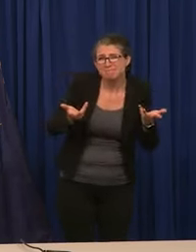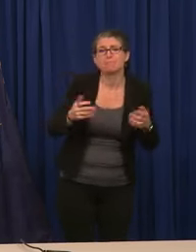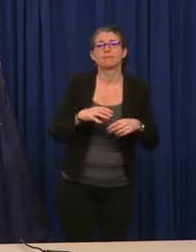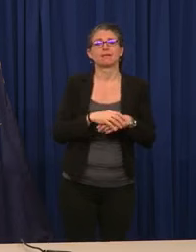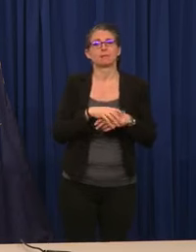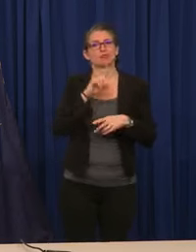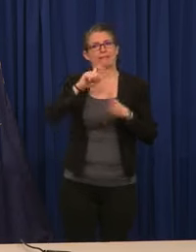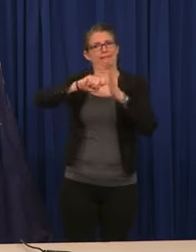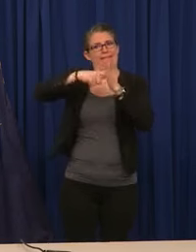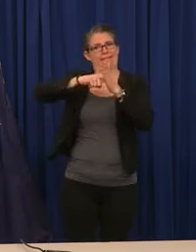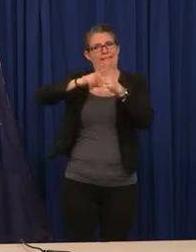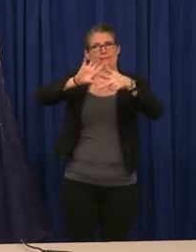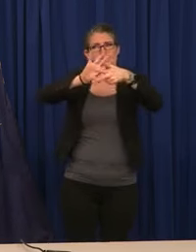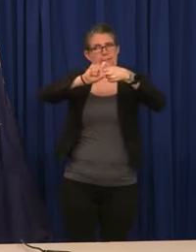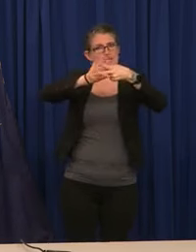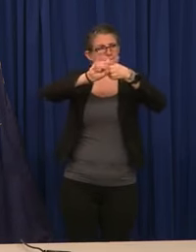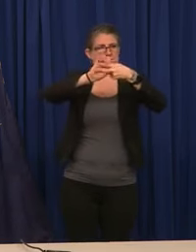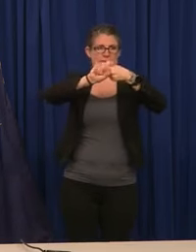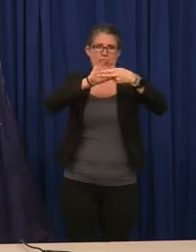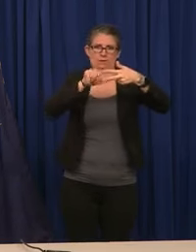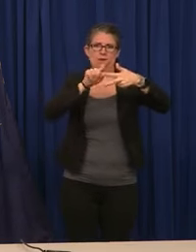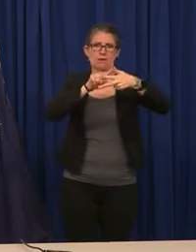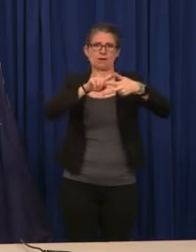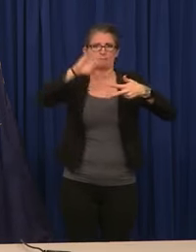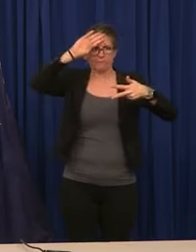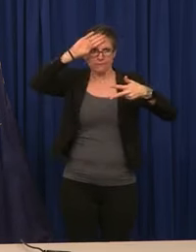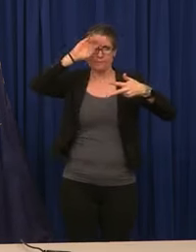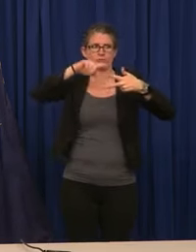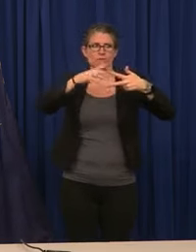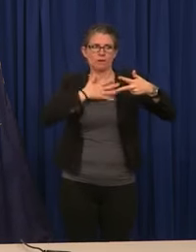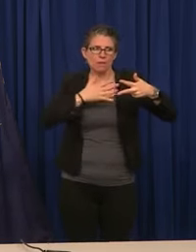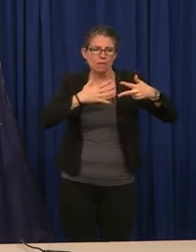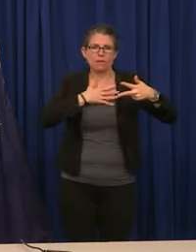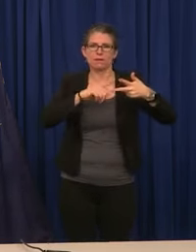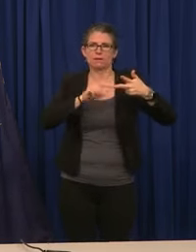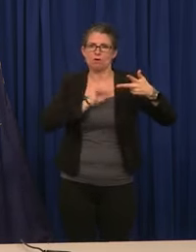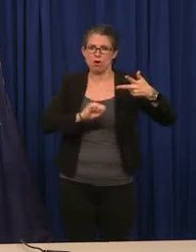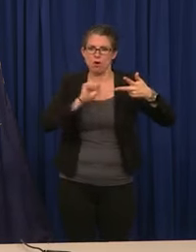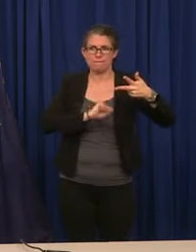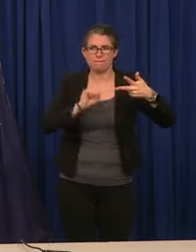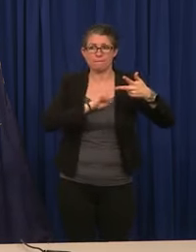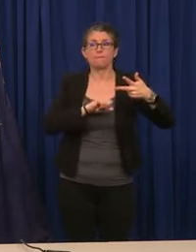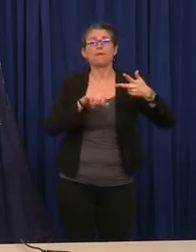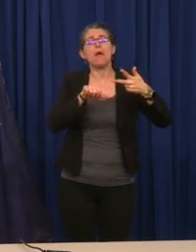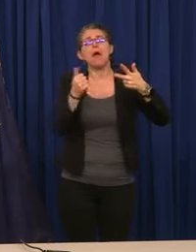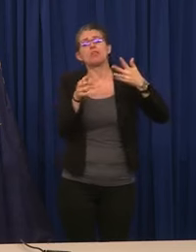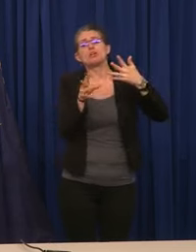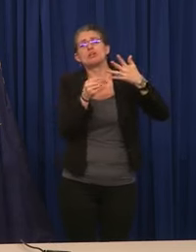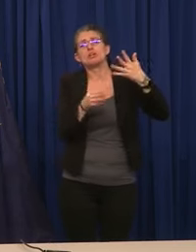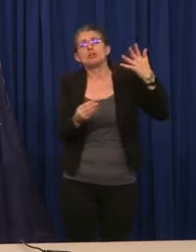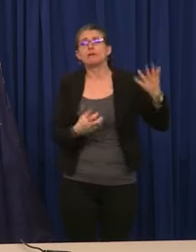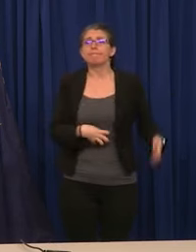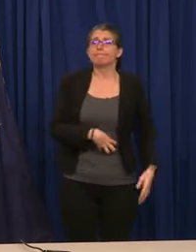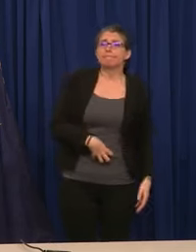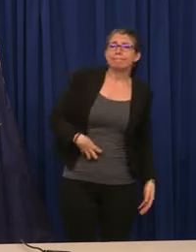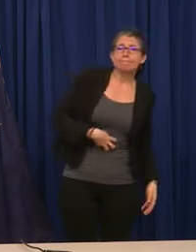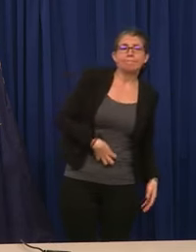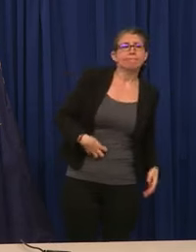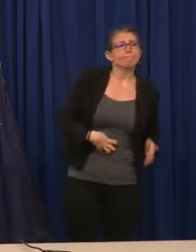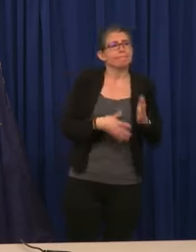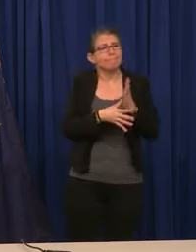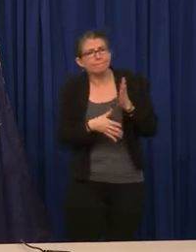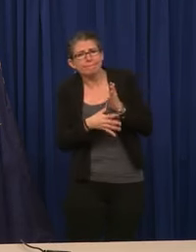a loss of smell, GI symptoms, are very common even within respiratory viruses. That's